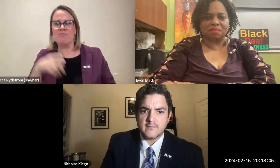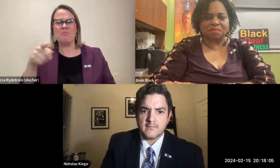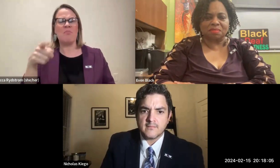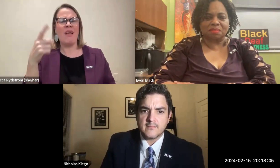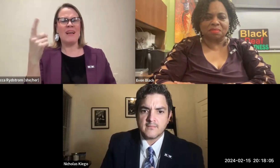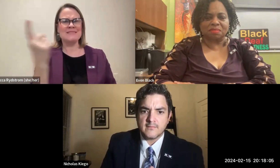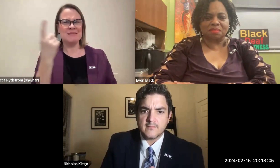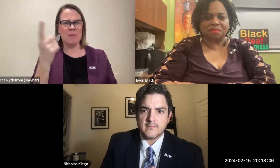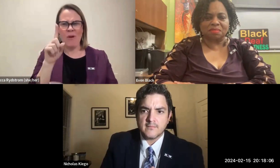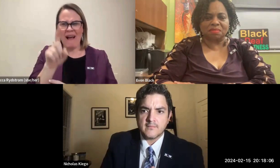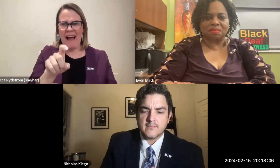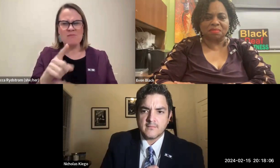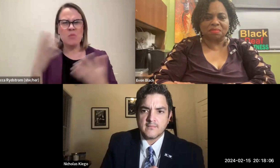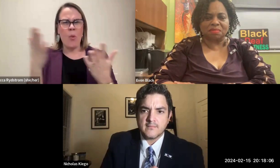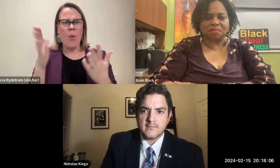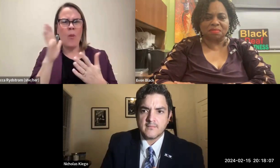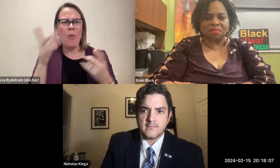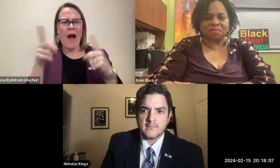can see the presentation there.